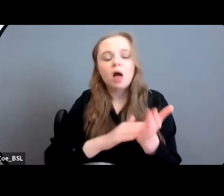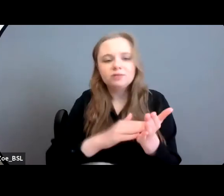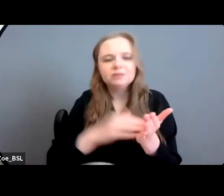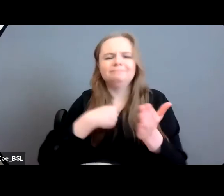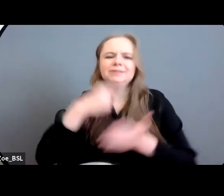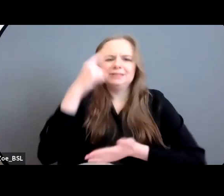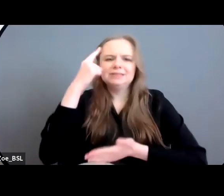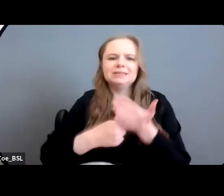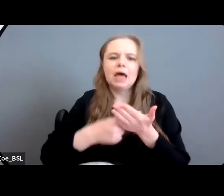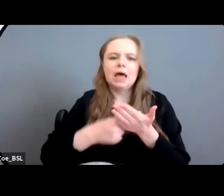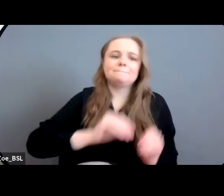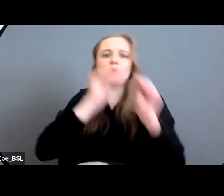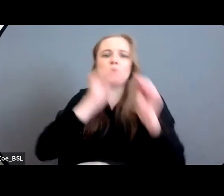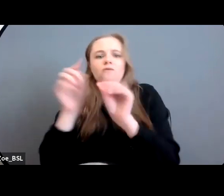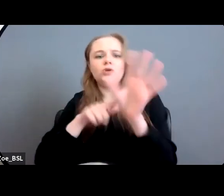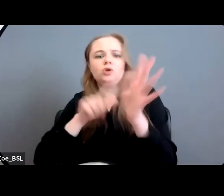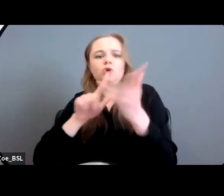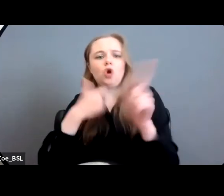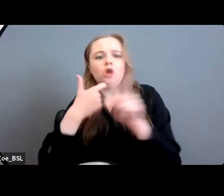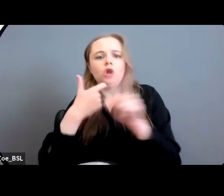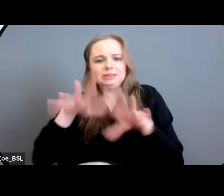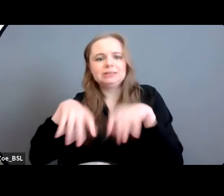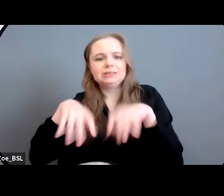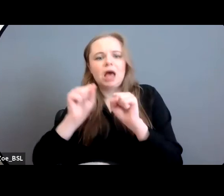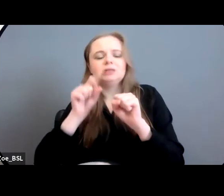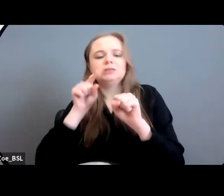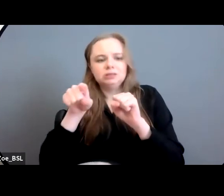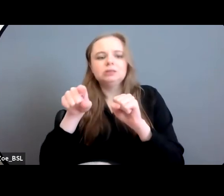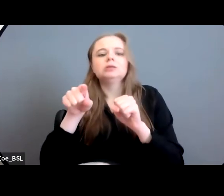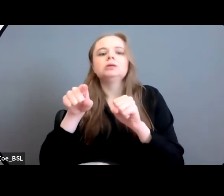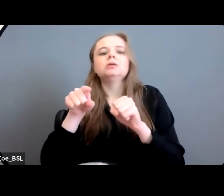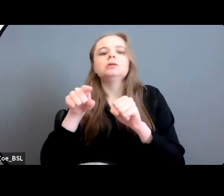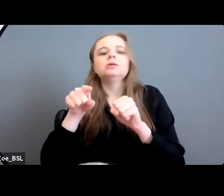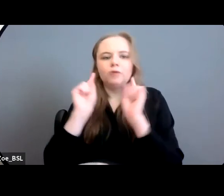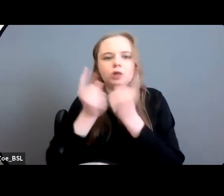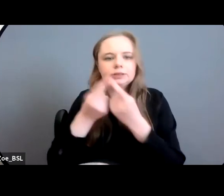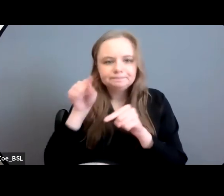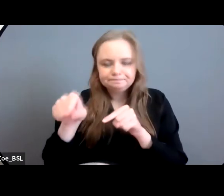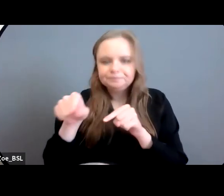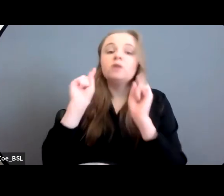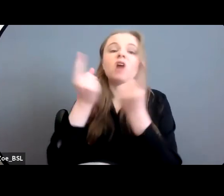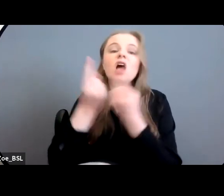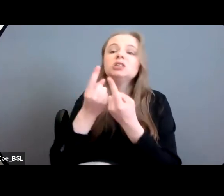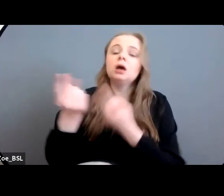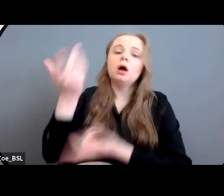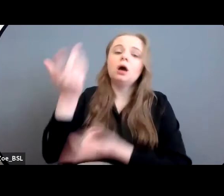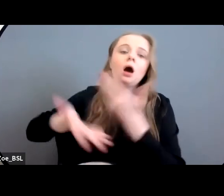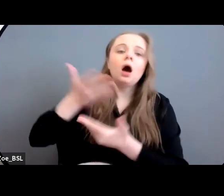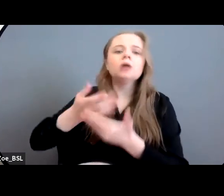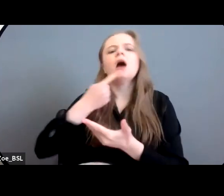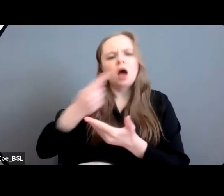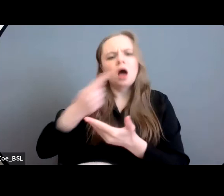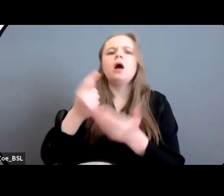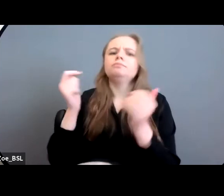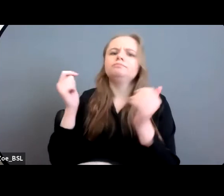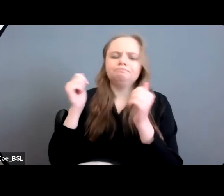up to York to start my master's, and I was reassured by the university that it would be a safe environment